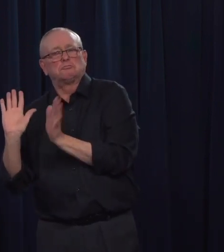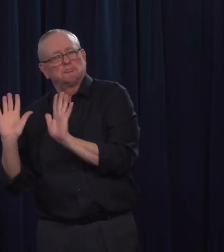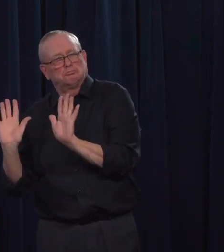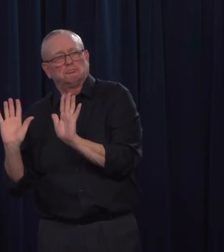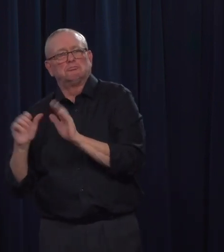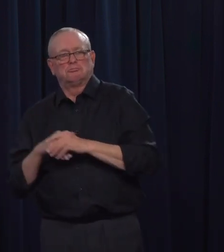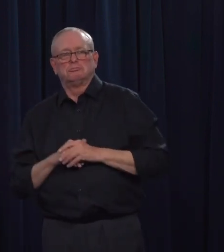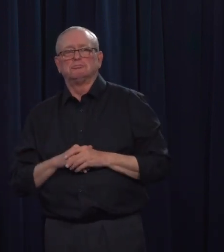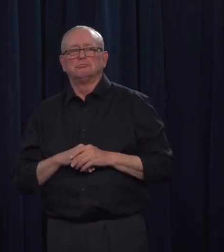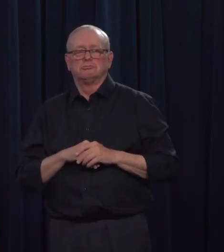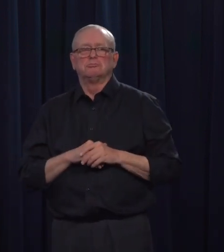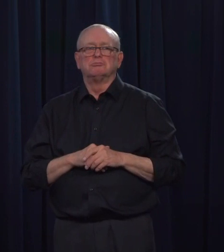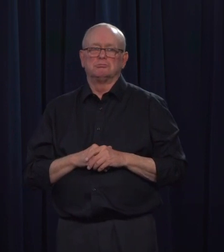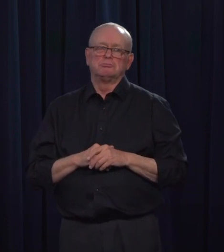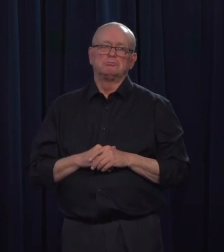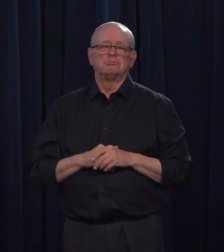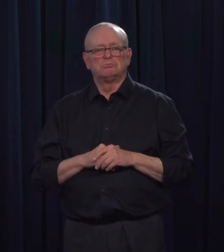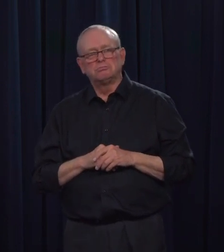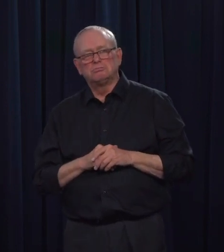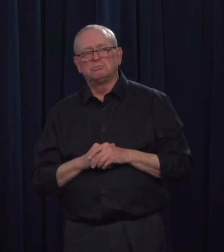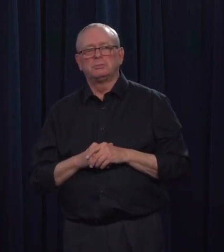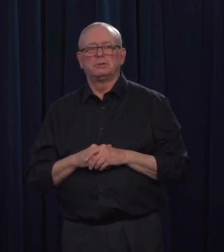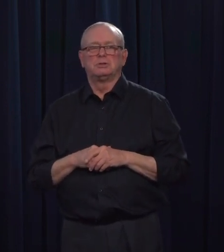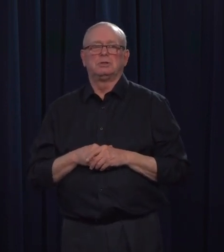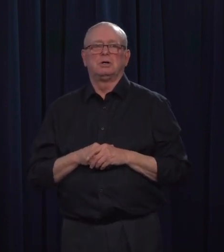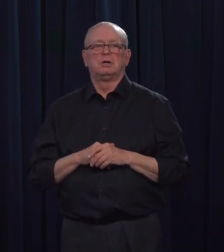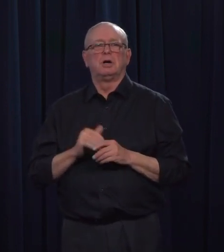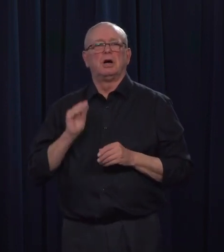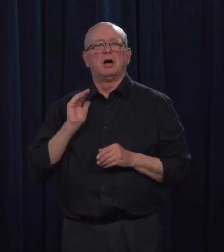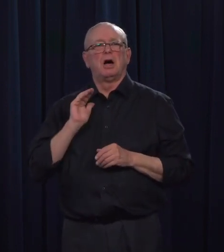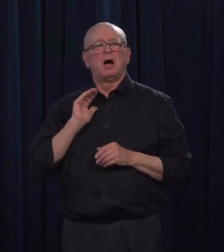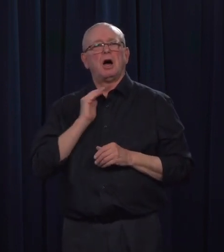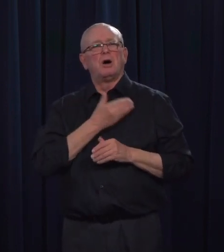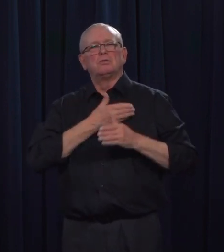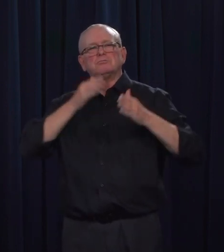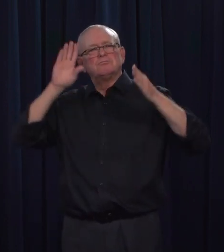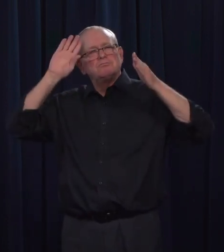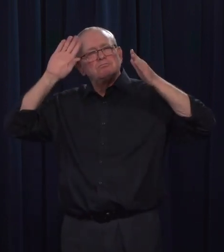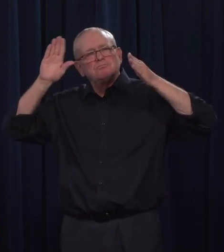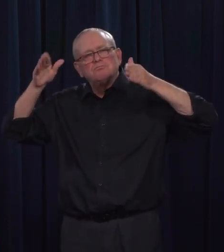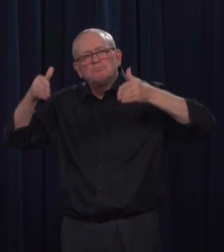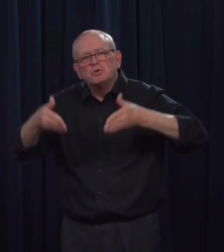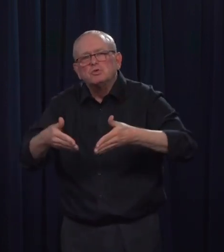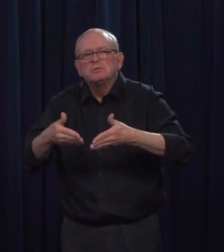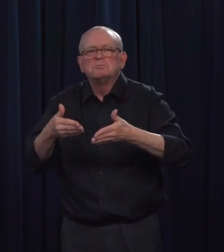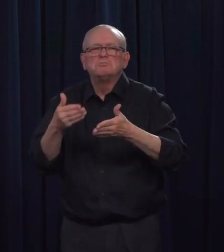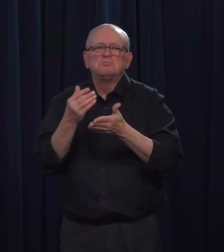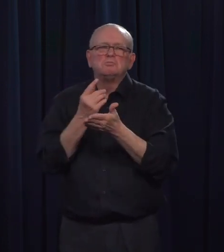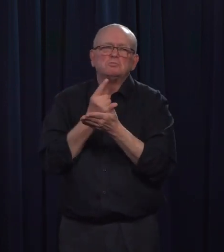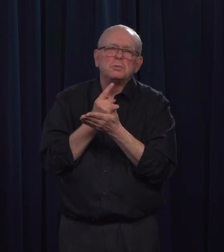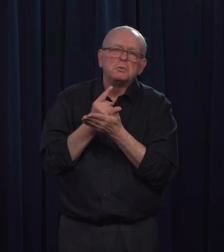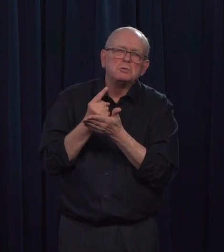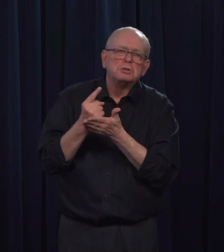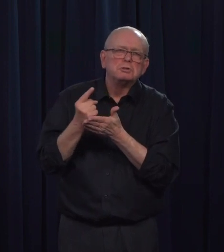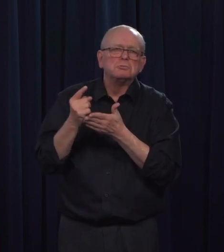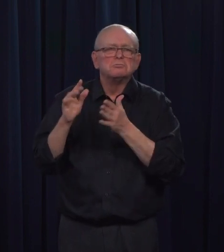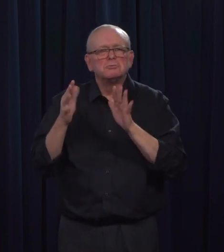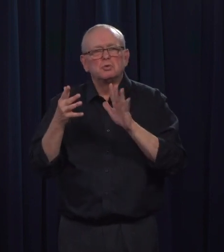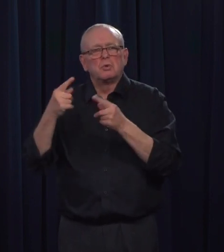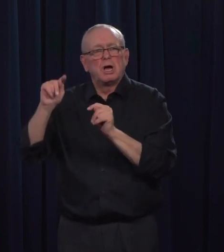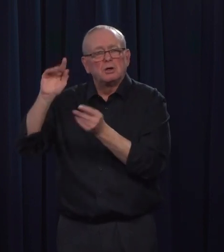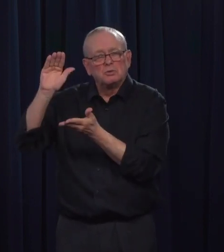of what we've done in the past week or so and minimizing community spread, we're actually hoping